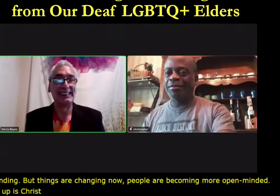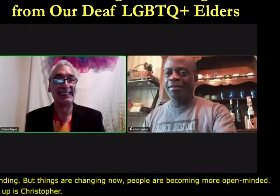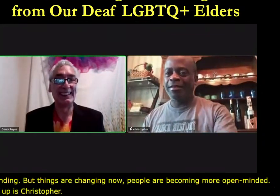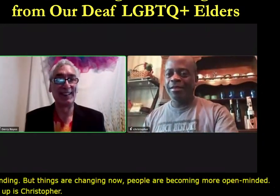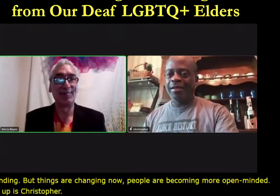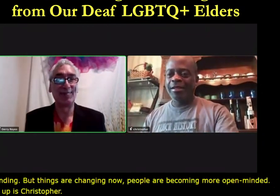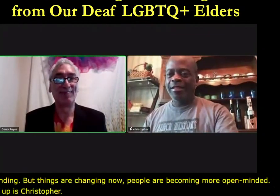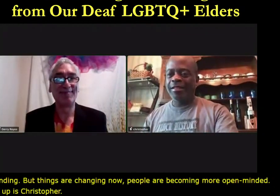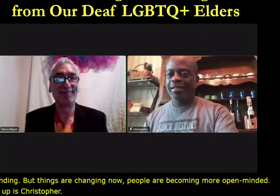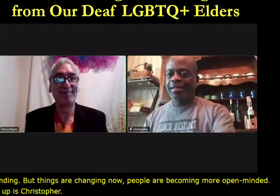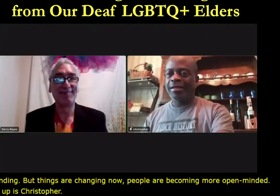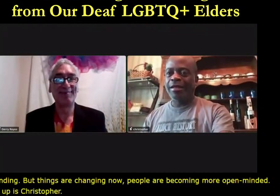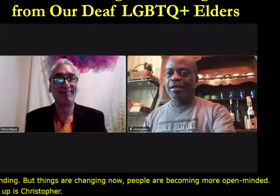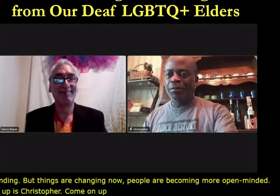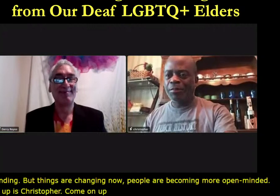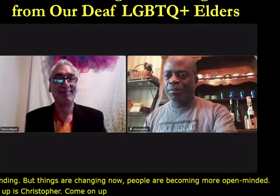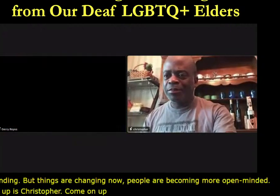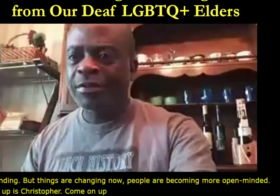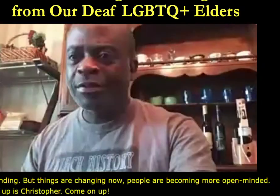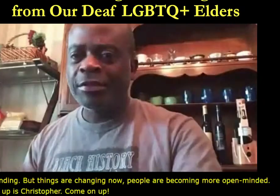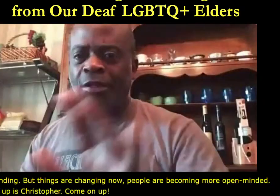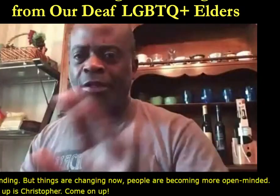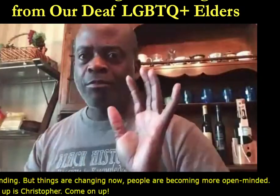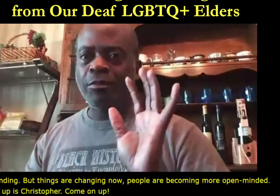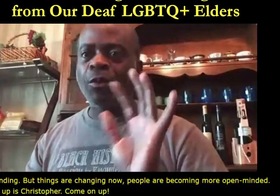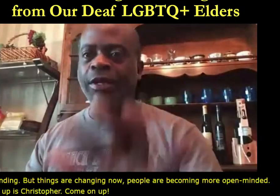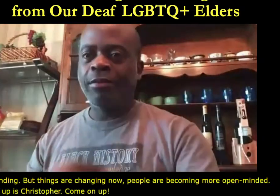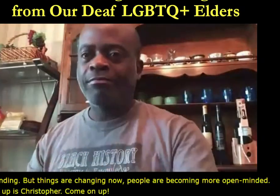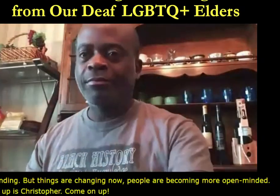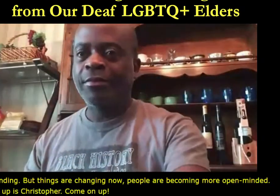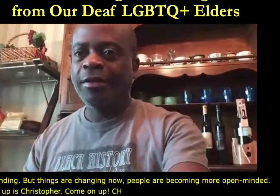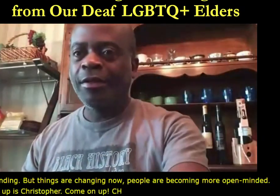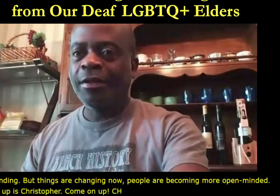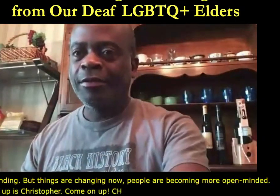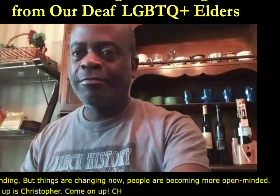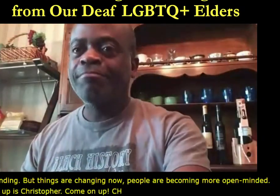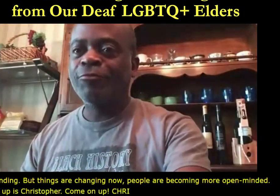thank you jerry thank you okay okay